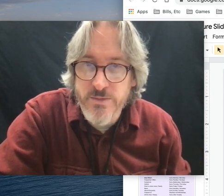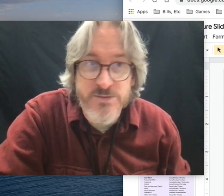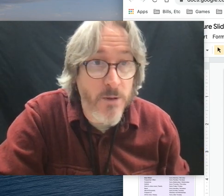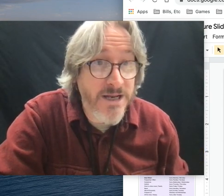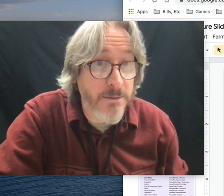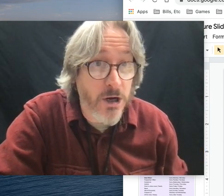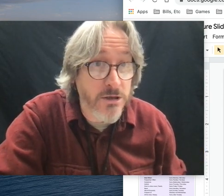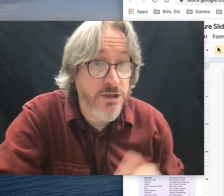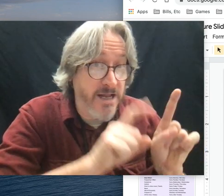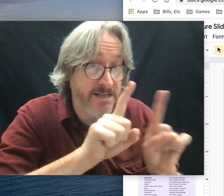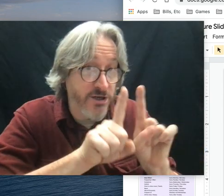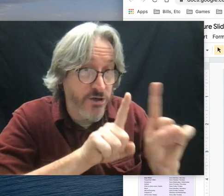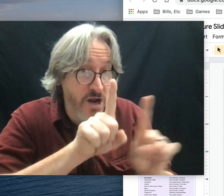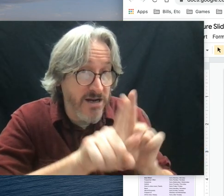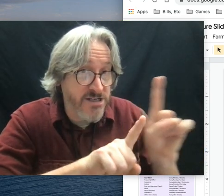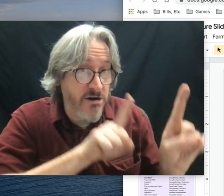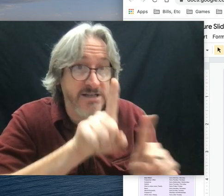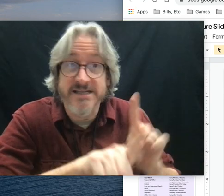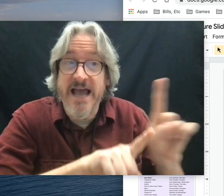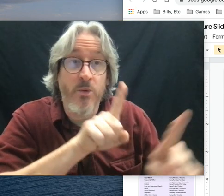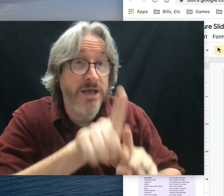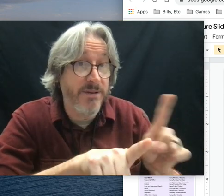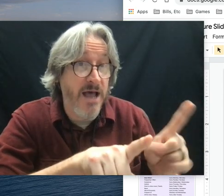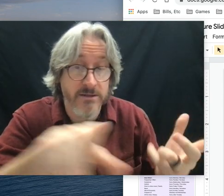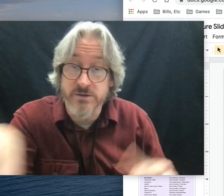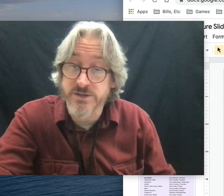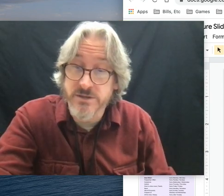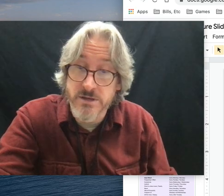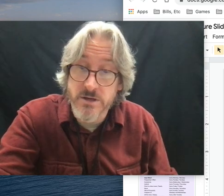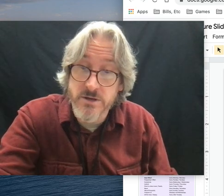So small, medium, large, and you're not starting to see how we